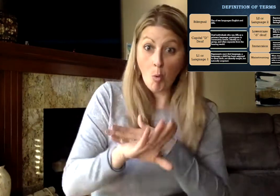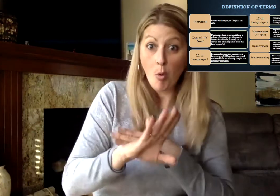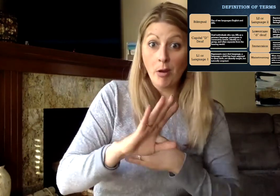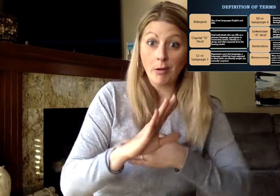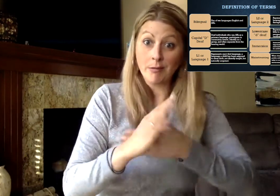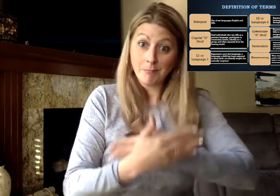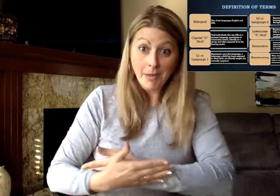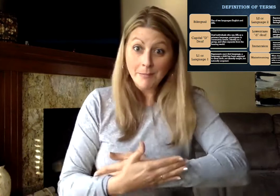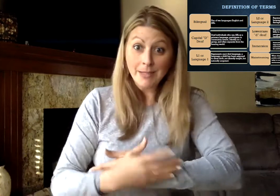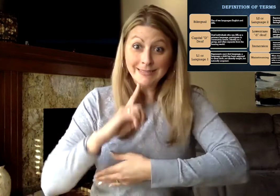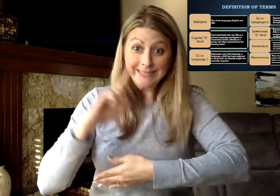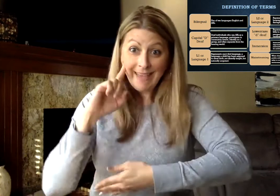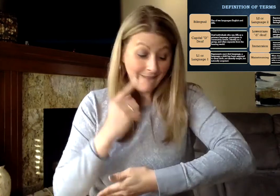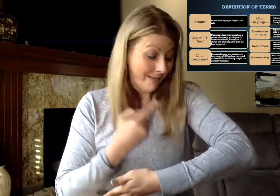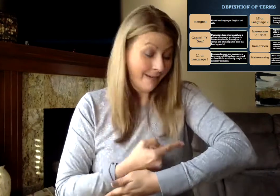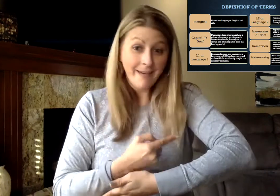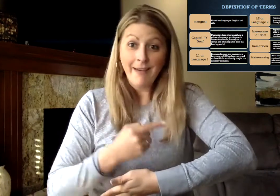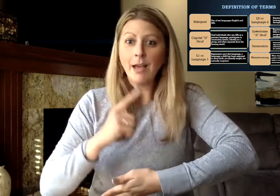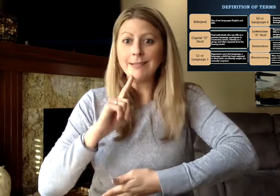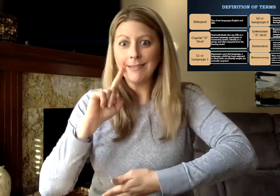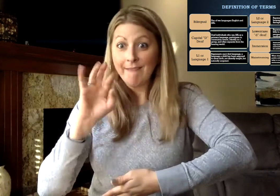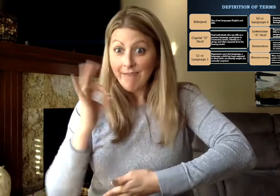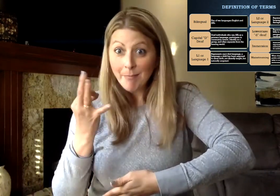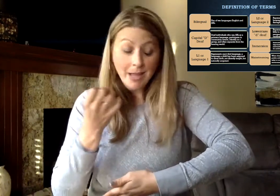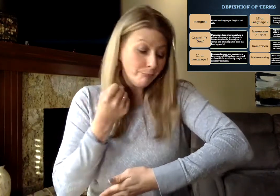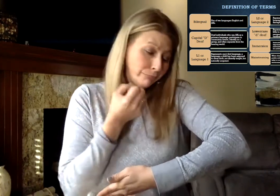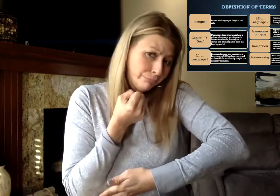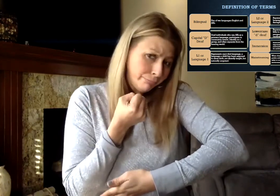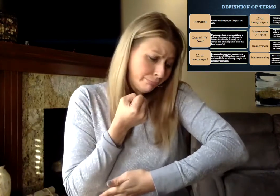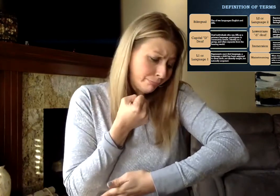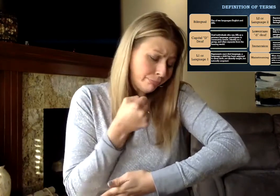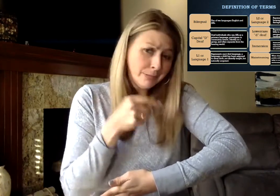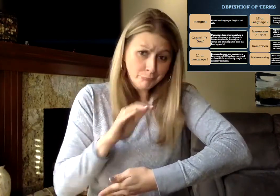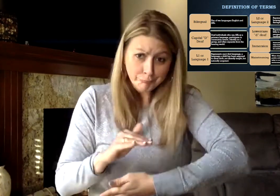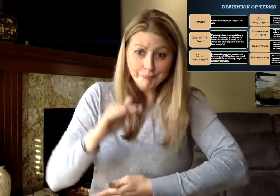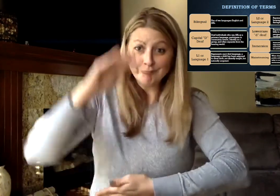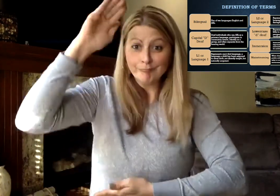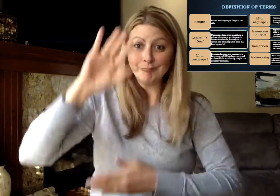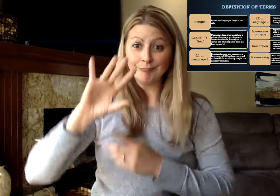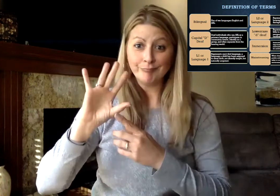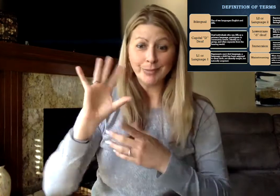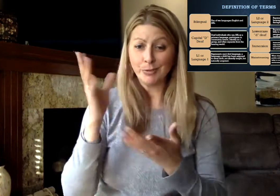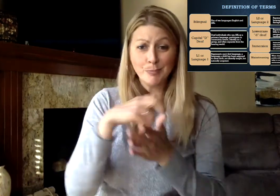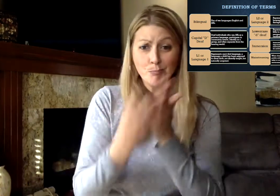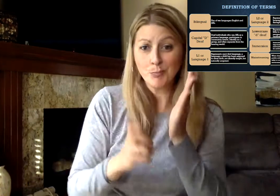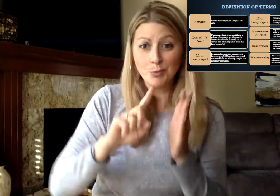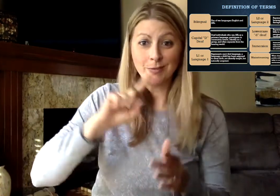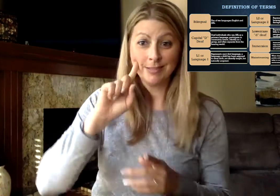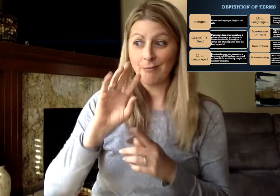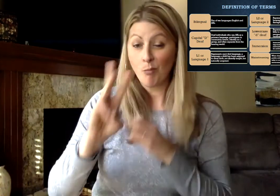means that babies who are born deaf, maybe they have a deaf family that signs to them and they grow up and they're